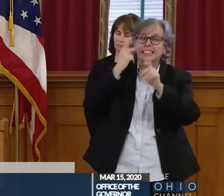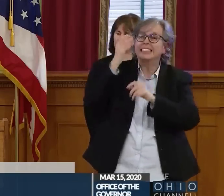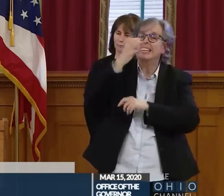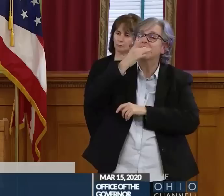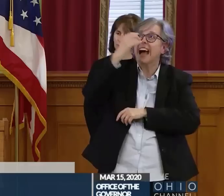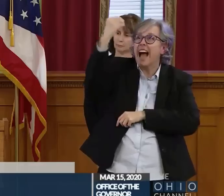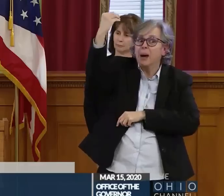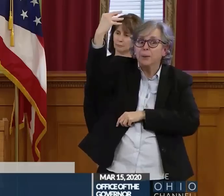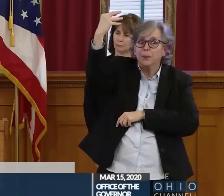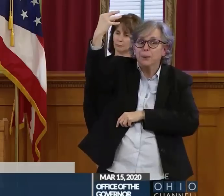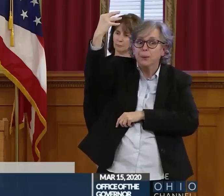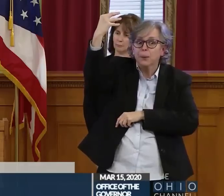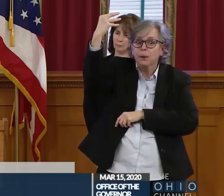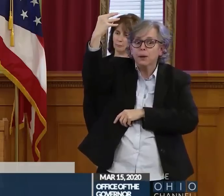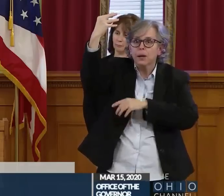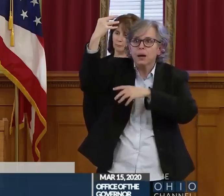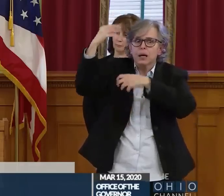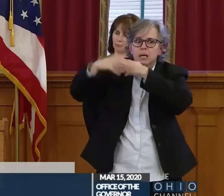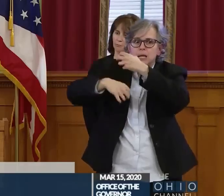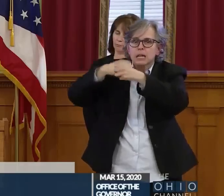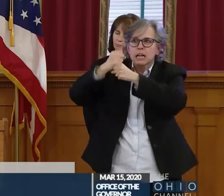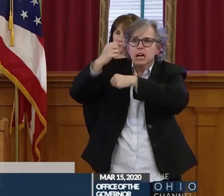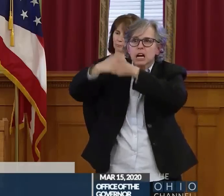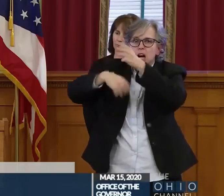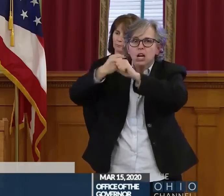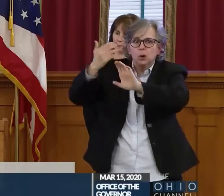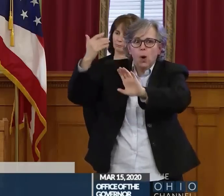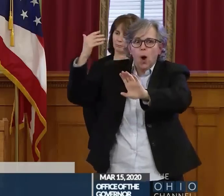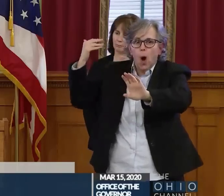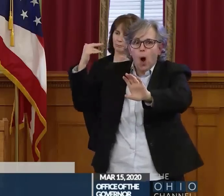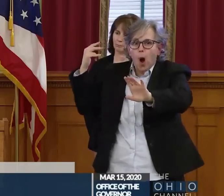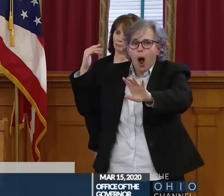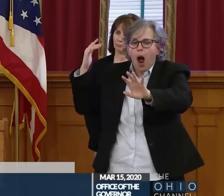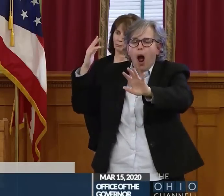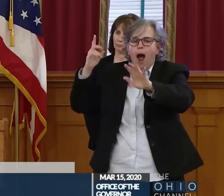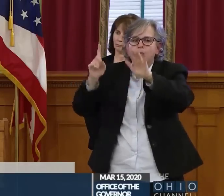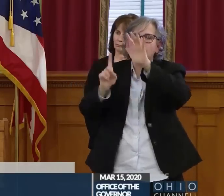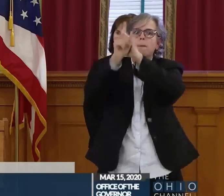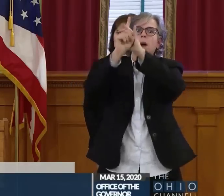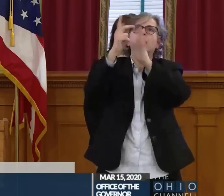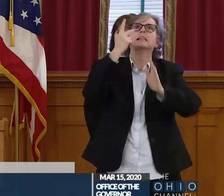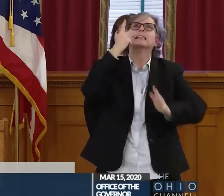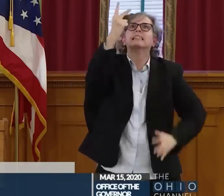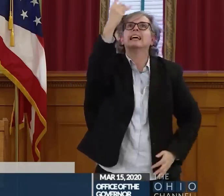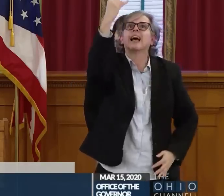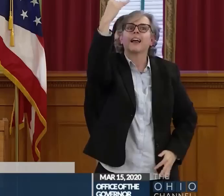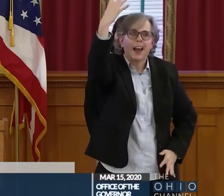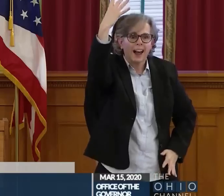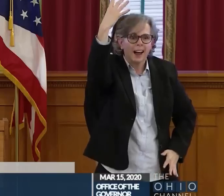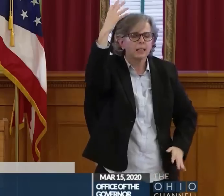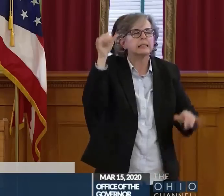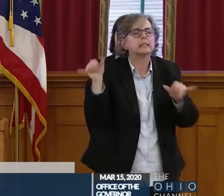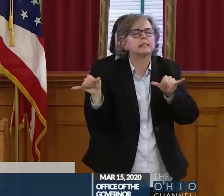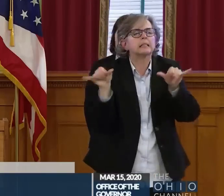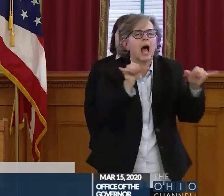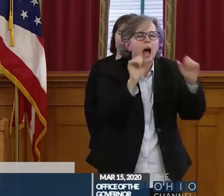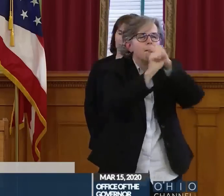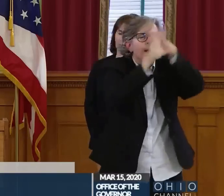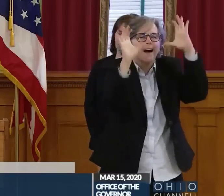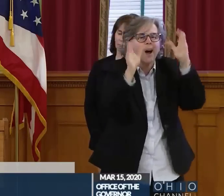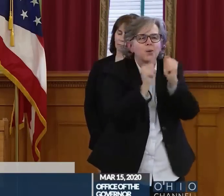looking at what the scientists know, what we're seeing happening in other countries, what the best data and studies are, and we're